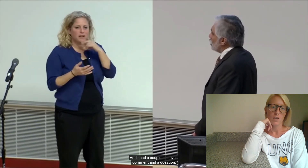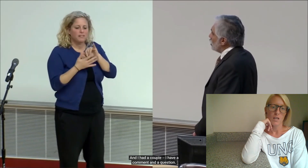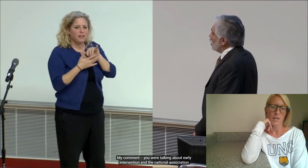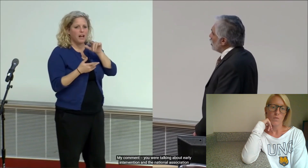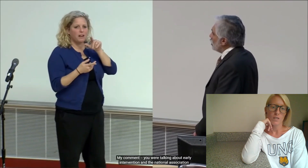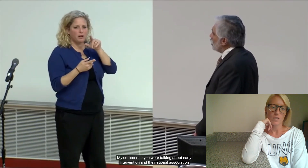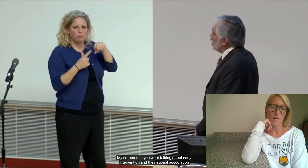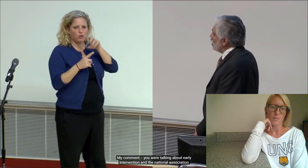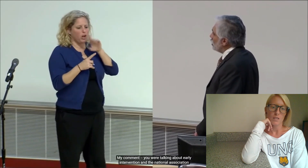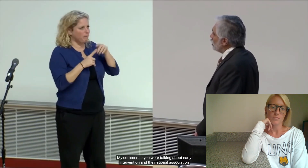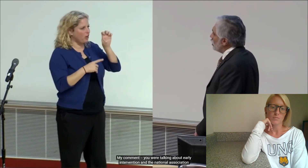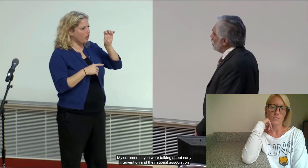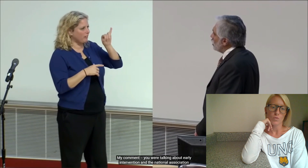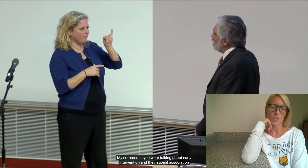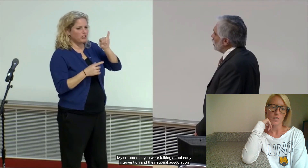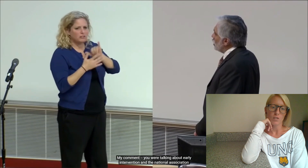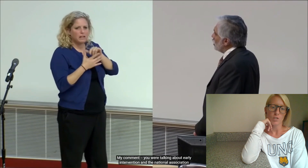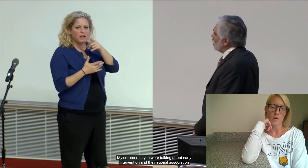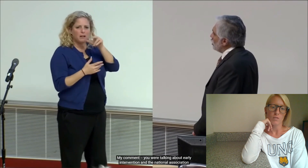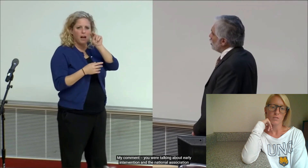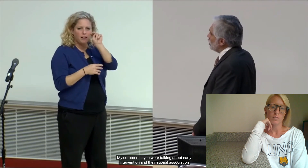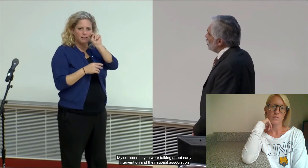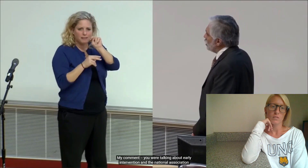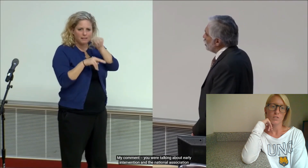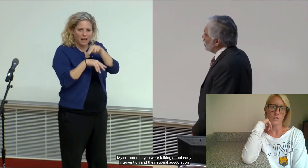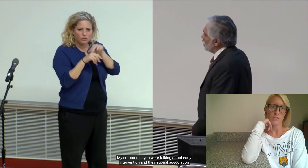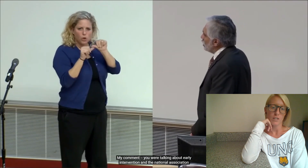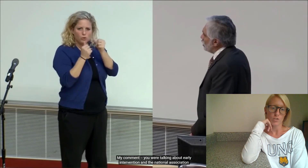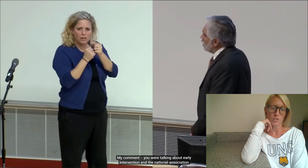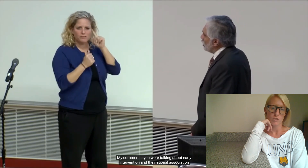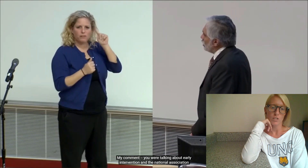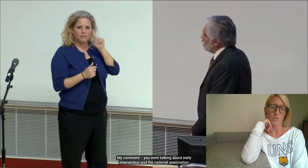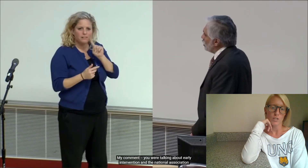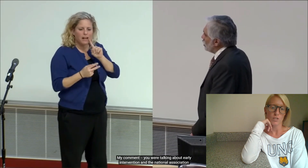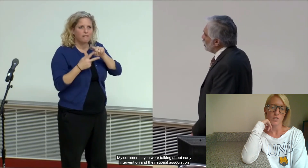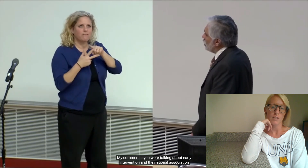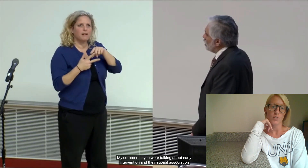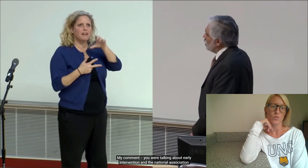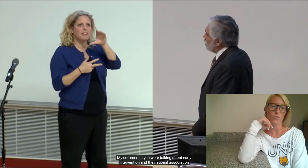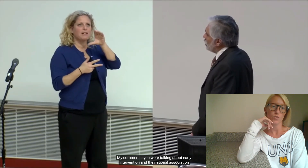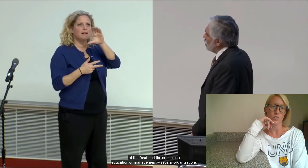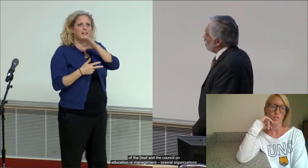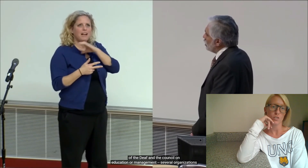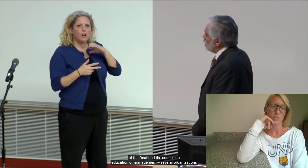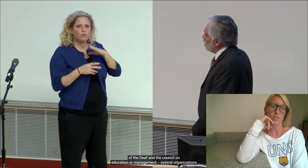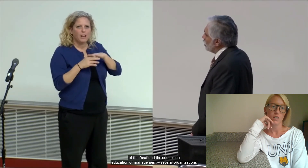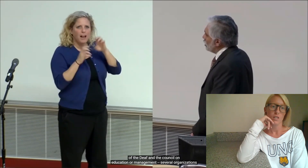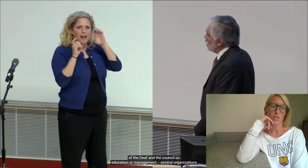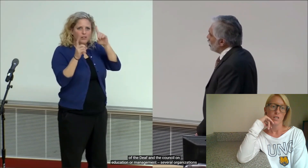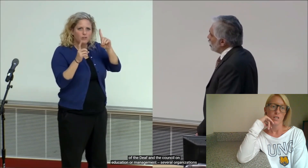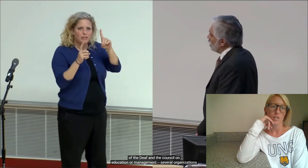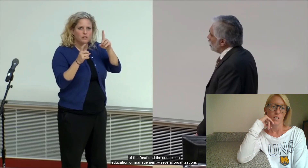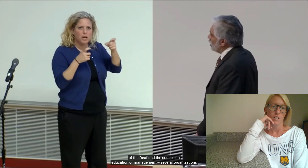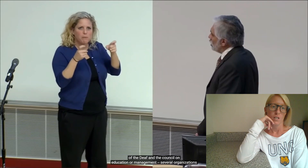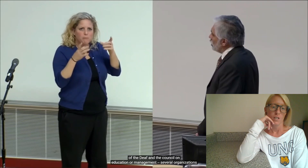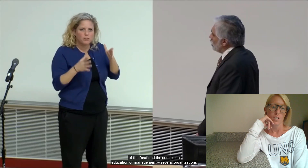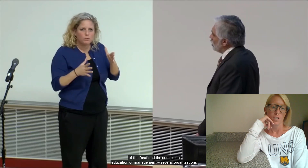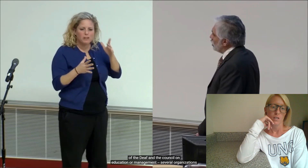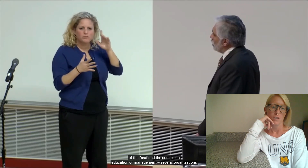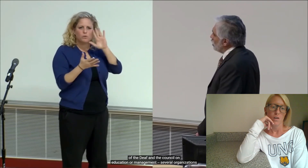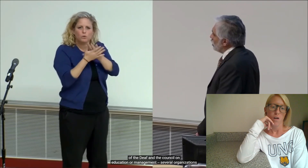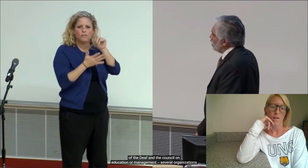question. My comment, well, you were talking about early intervention and the National Association of the Deaf and the Council